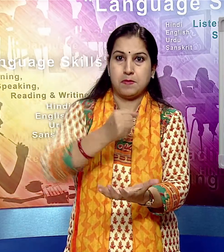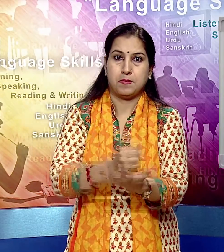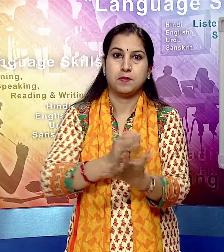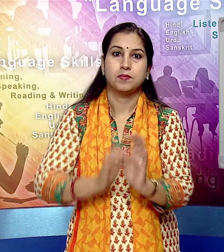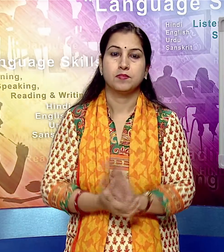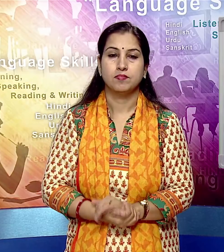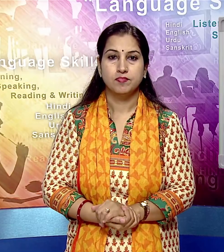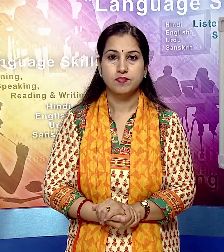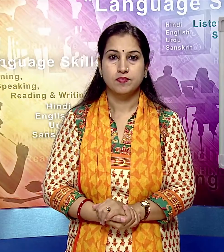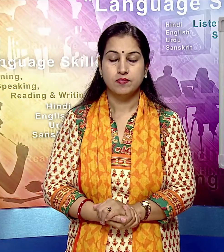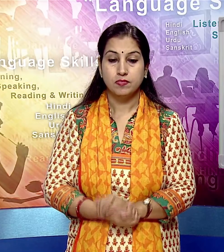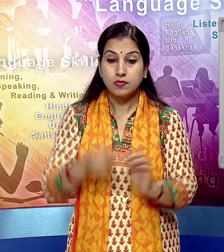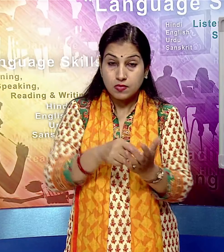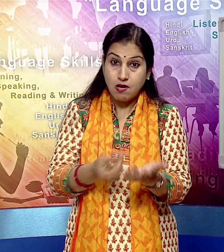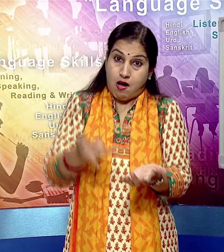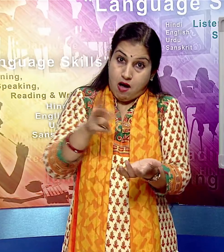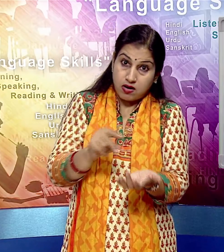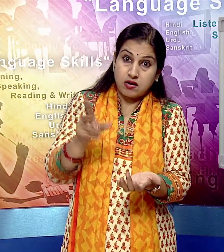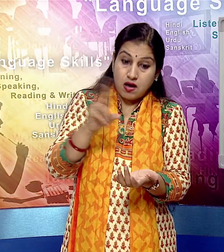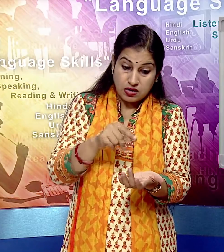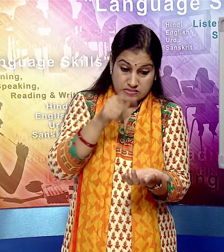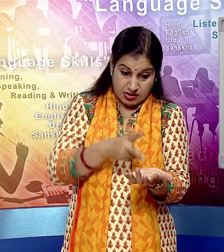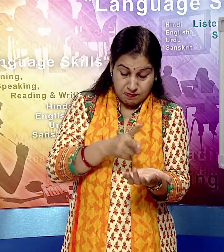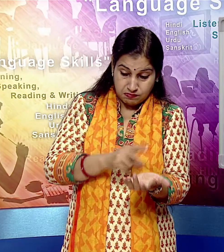Avoid repeated use of the same oil for frying.